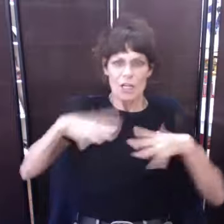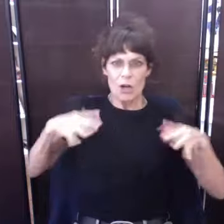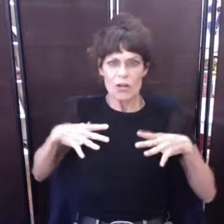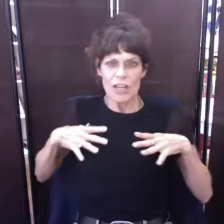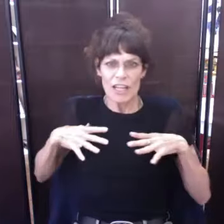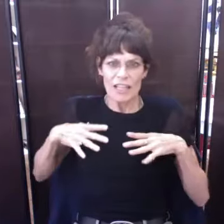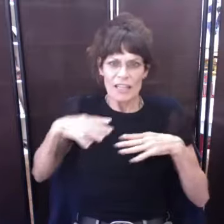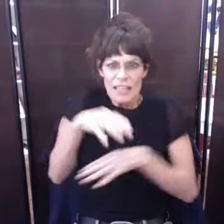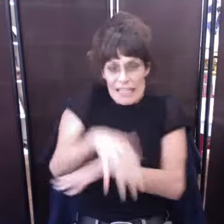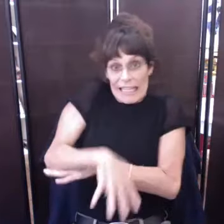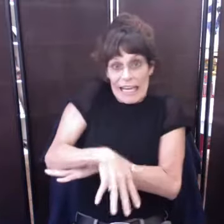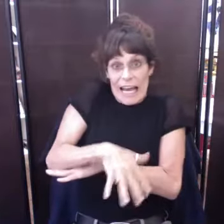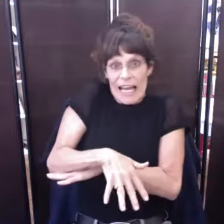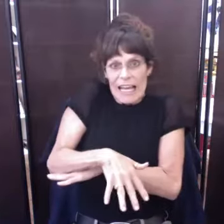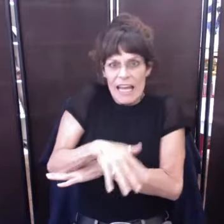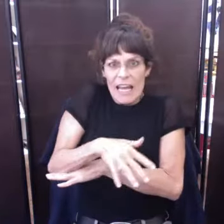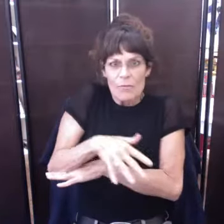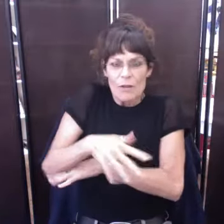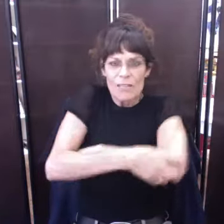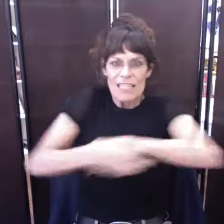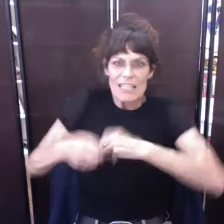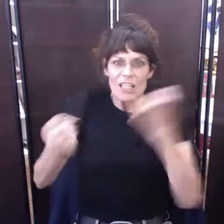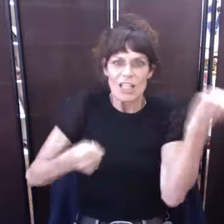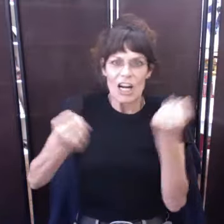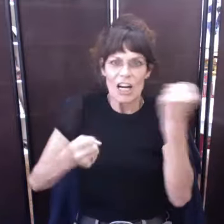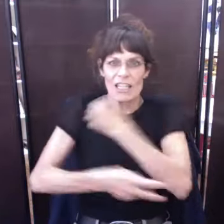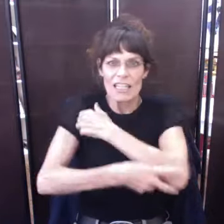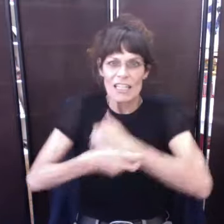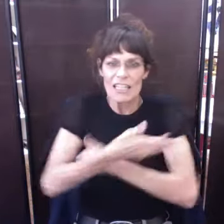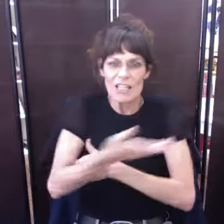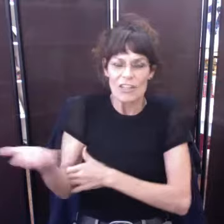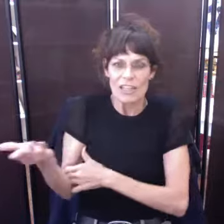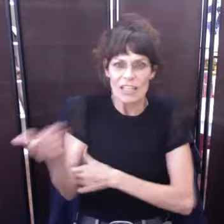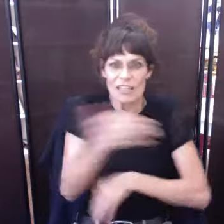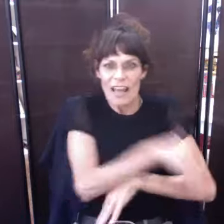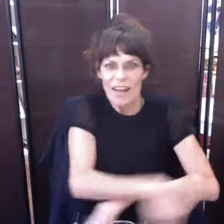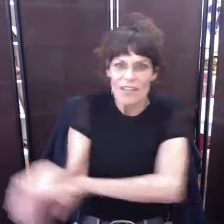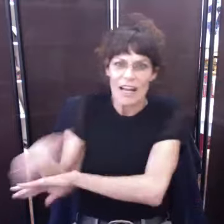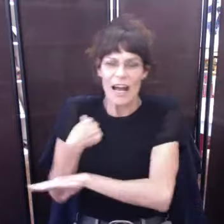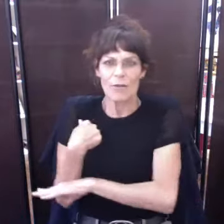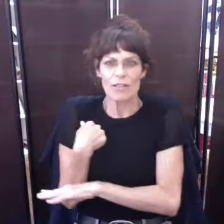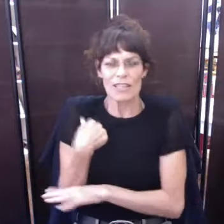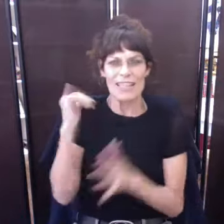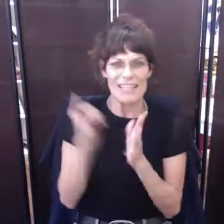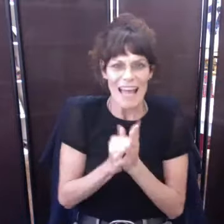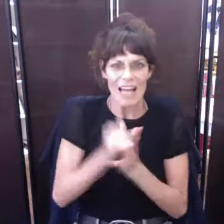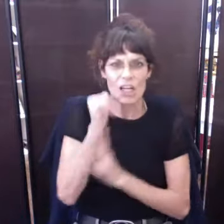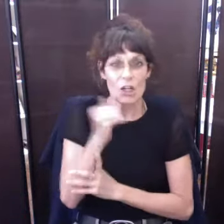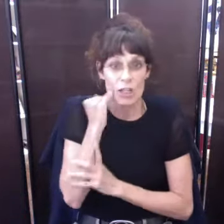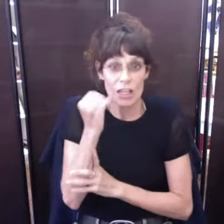with our crew, and our crew was made up of the misfits. I was always that undergirl, you know, like if everybody picked on you, I was the tough